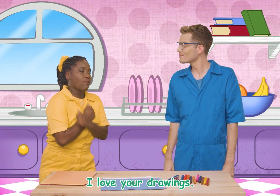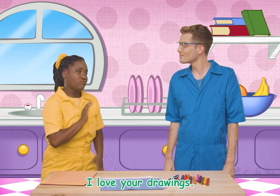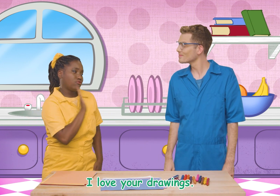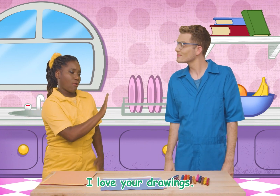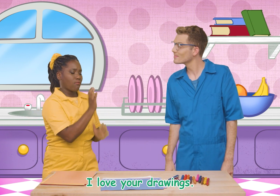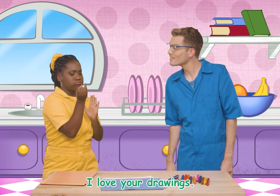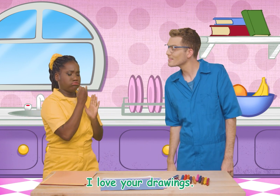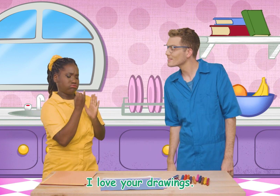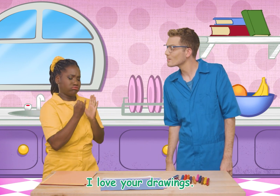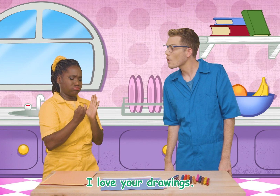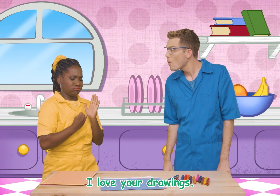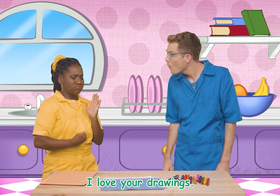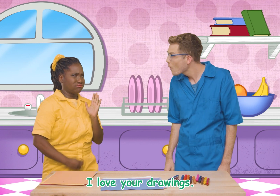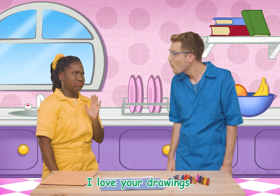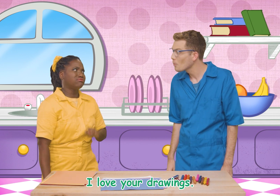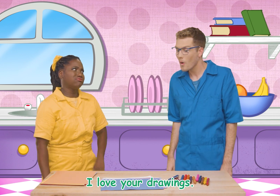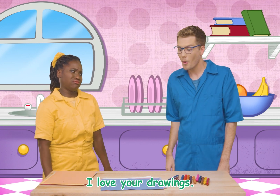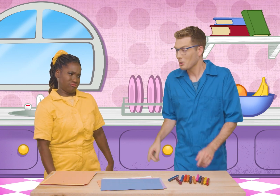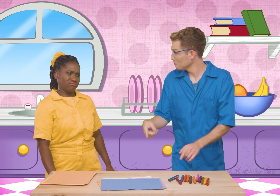Your drawings.